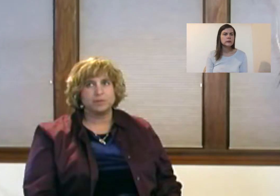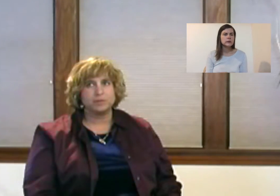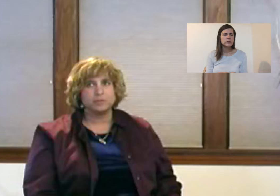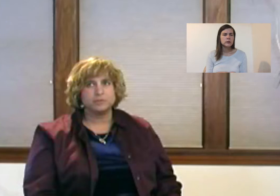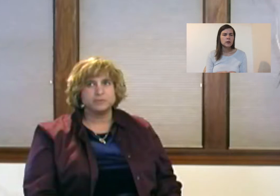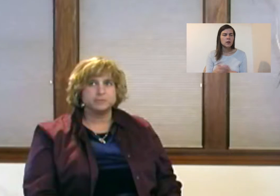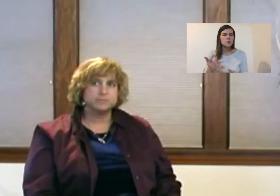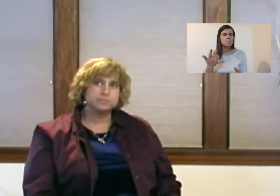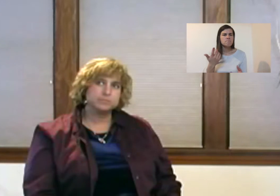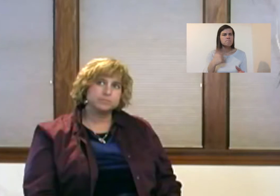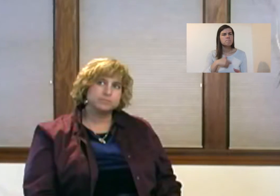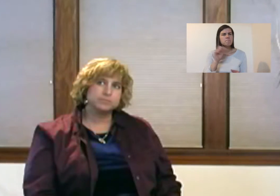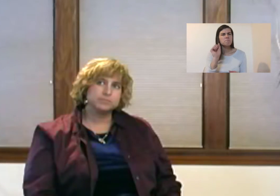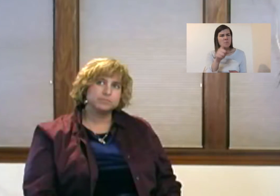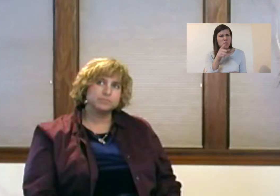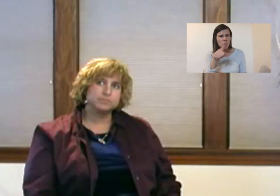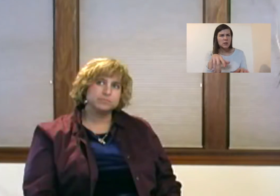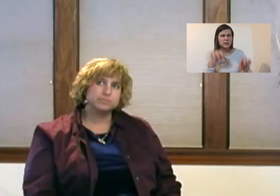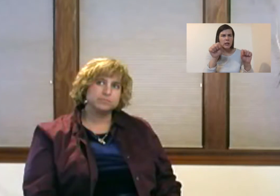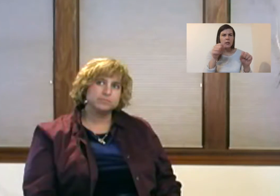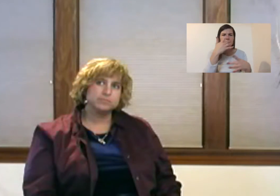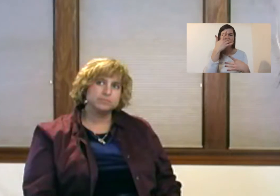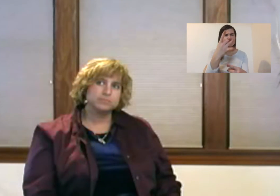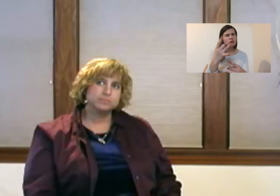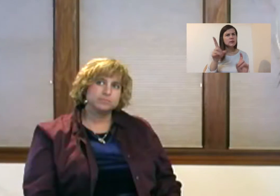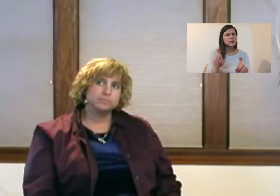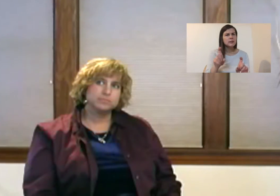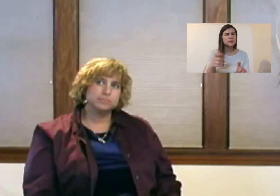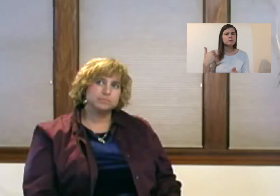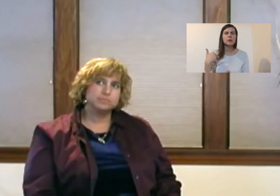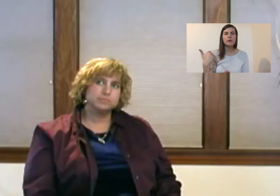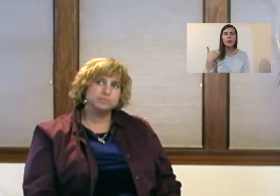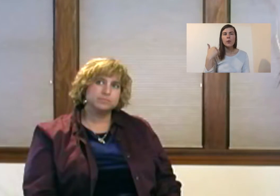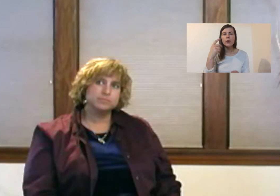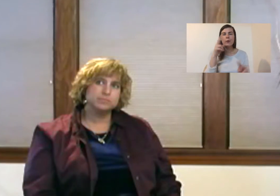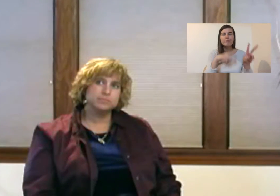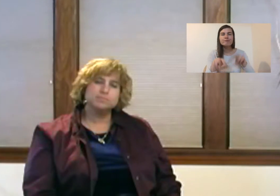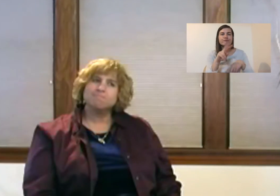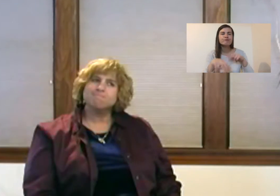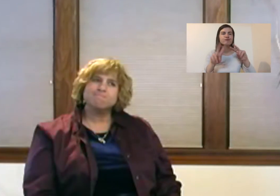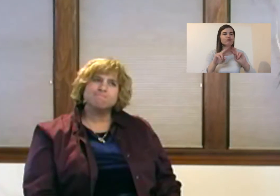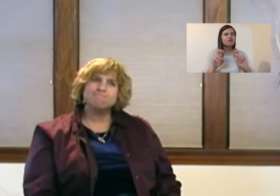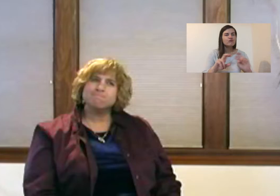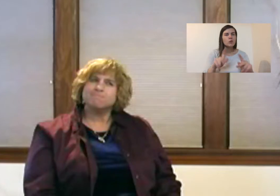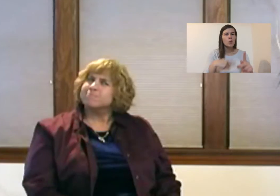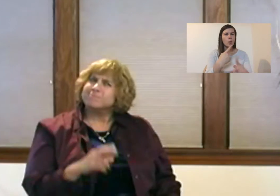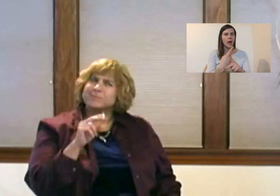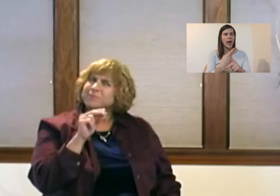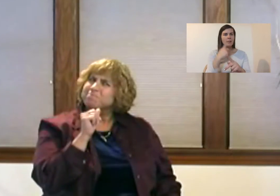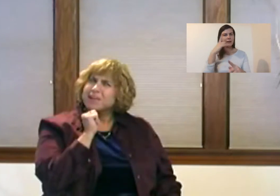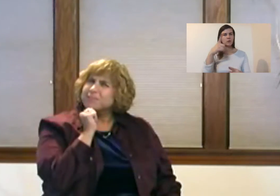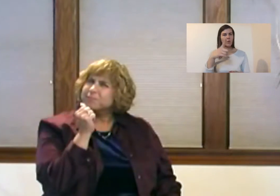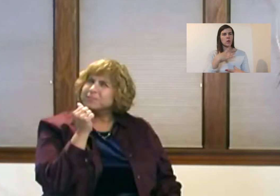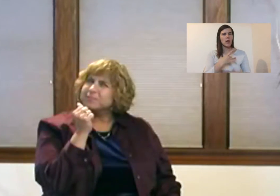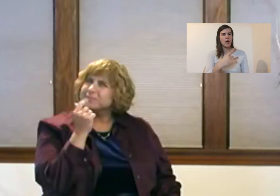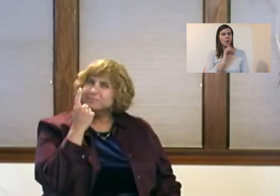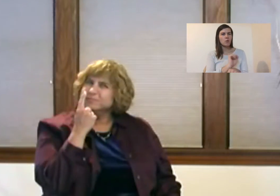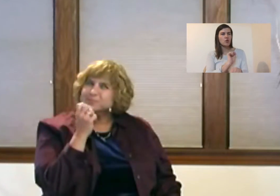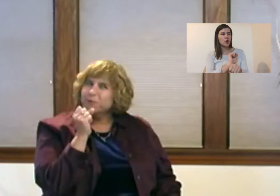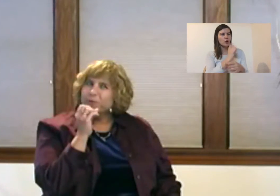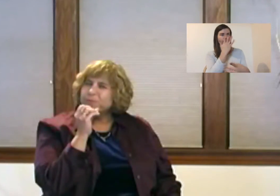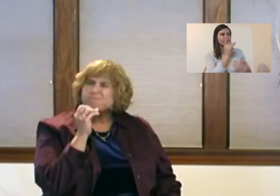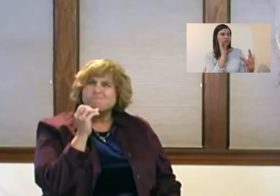Have you ever taken kind of like an interest test to see what different kinds of work you're interested in? Have you done that before?